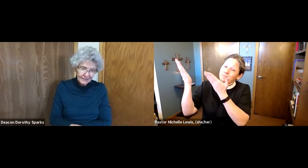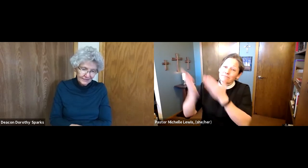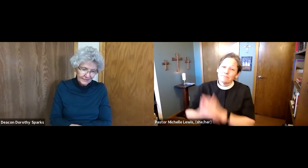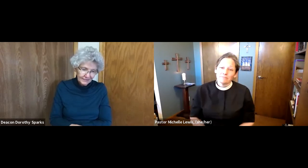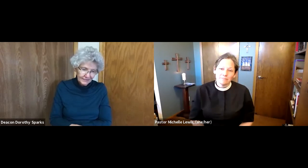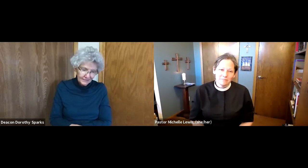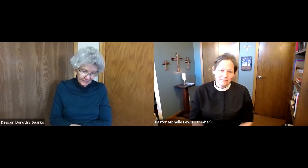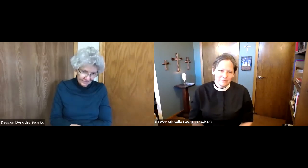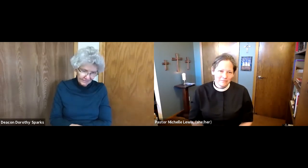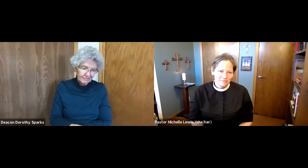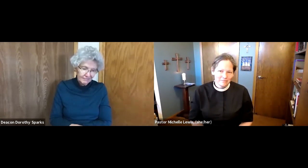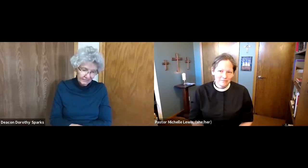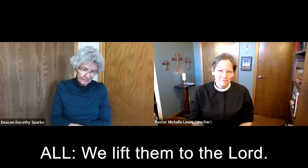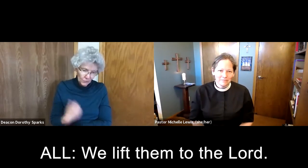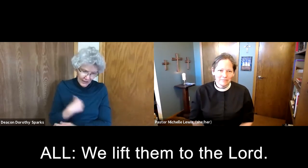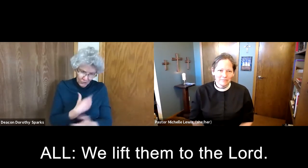Lift up your hearts.